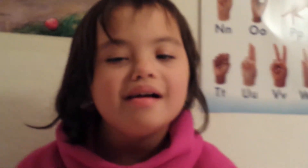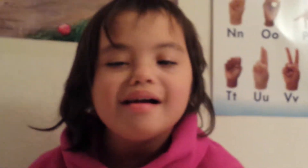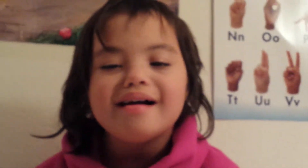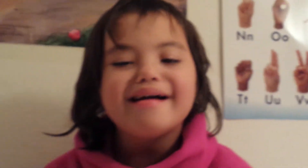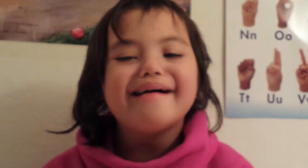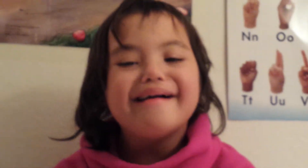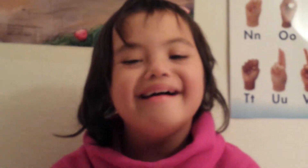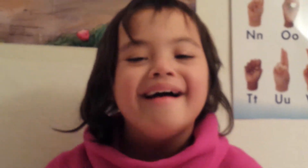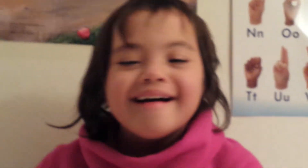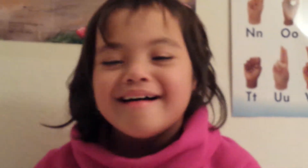princesses?